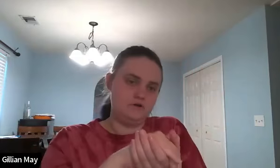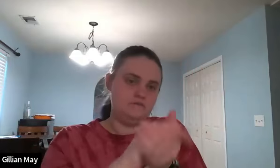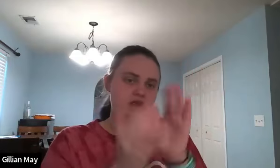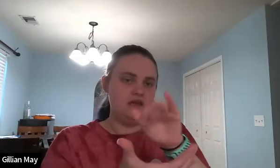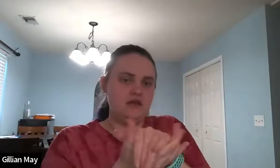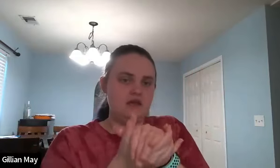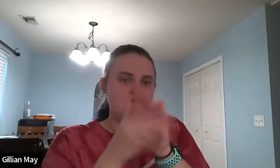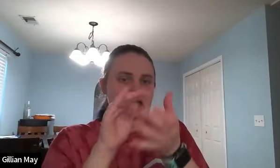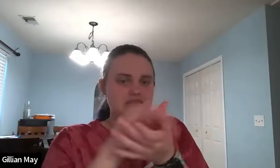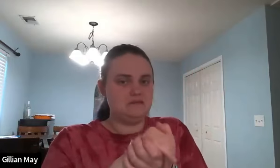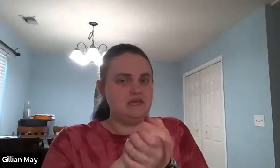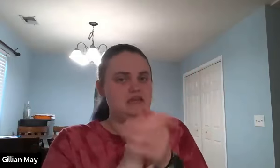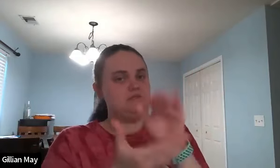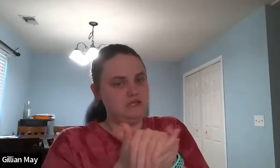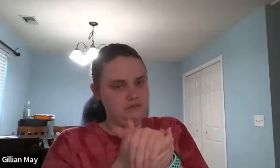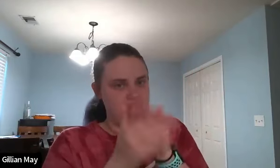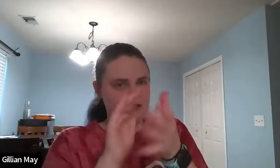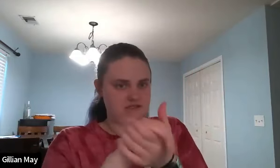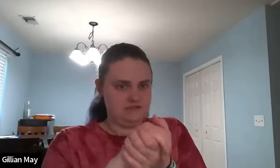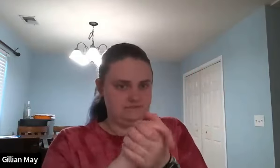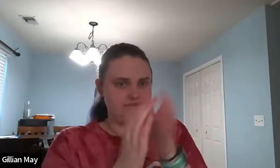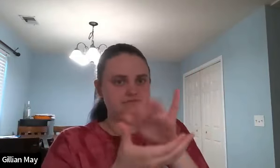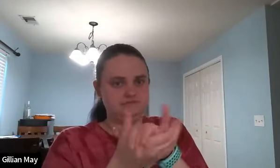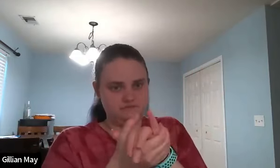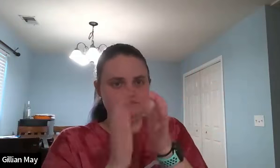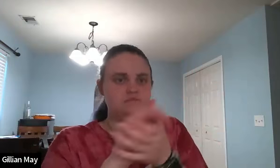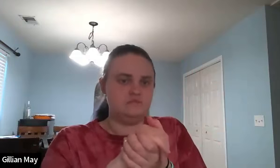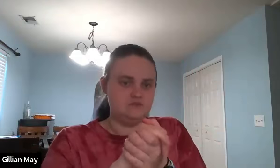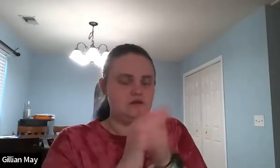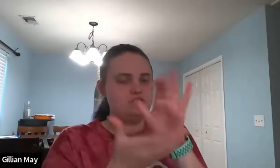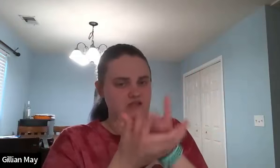hamburger. It's like making the meat patties. That's what I always think of,